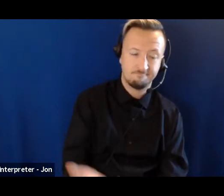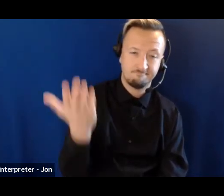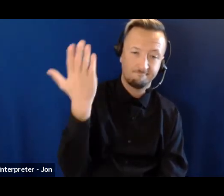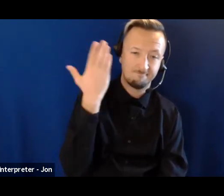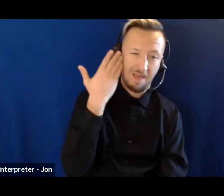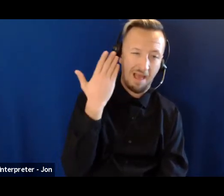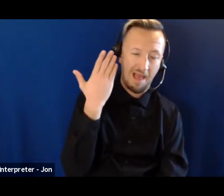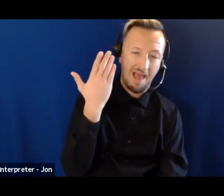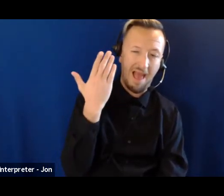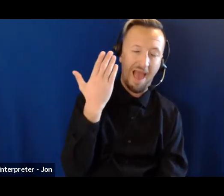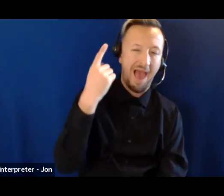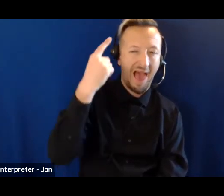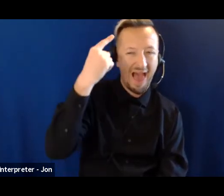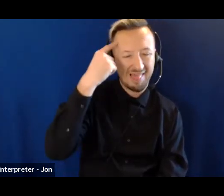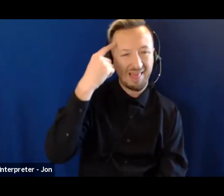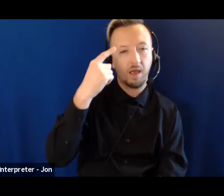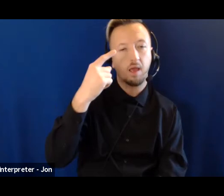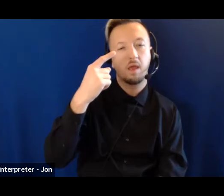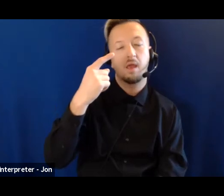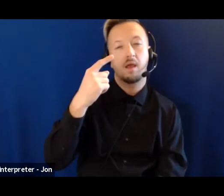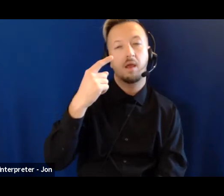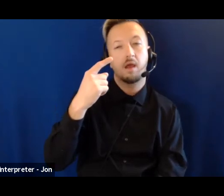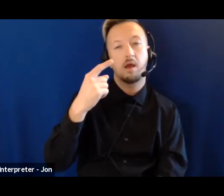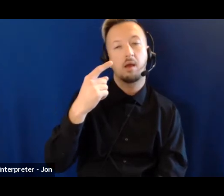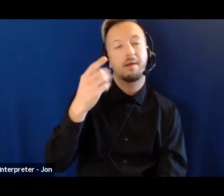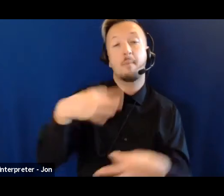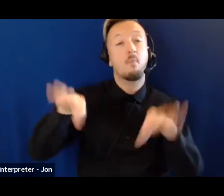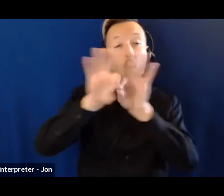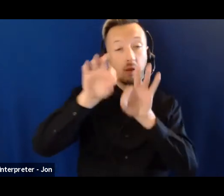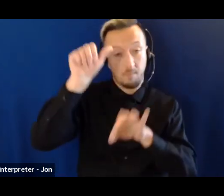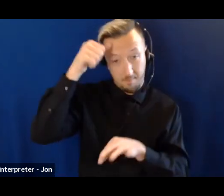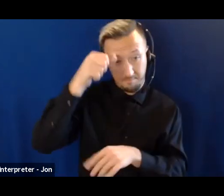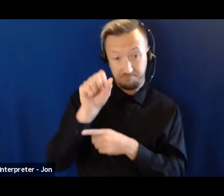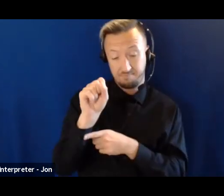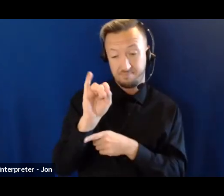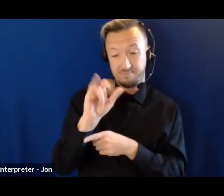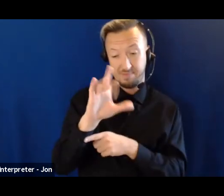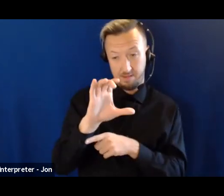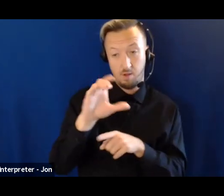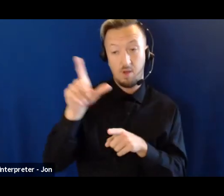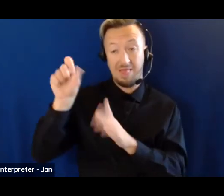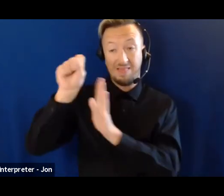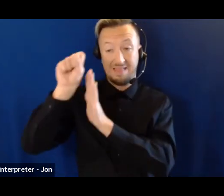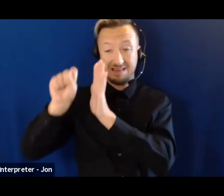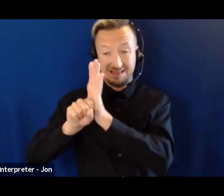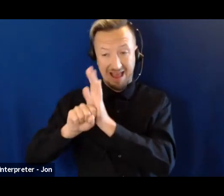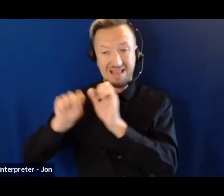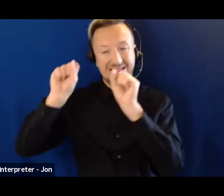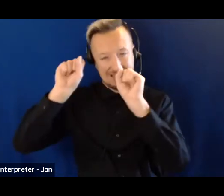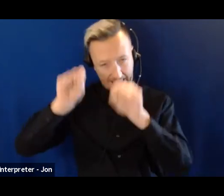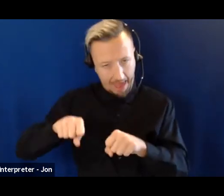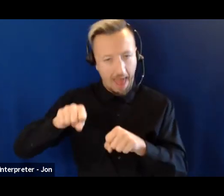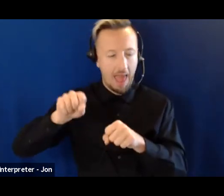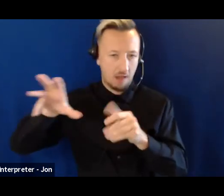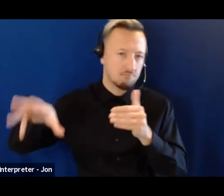Yeah, I think the number one thing here is that the SILC, that the states can impose additional requirements, and that's a